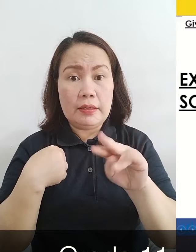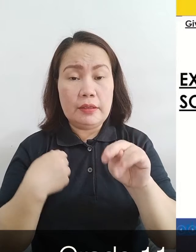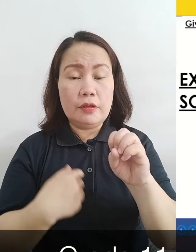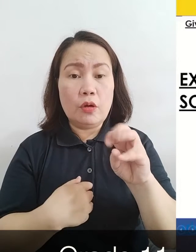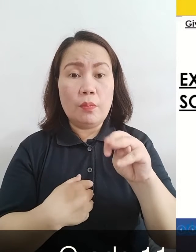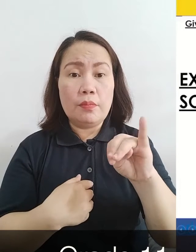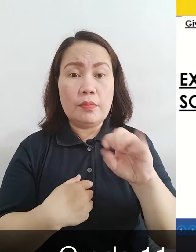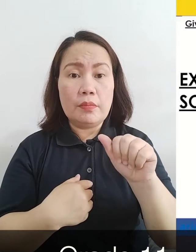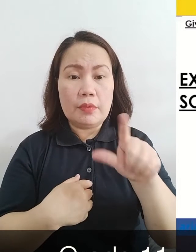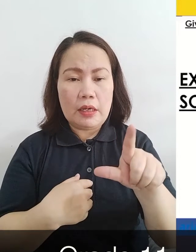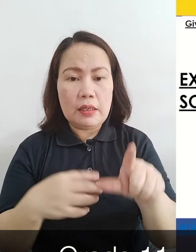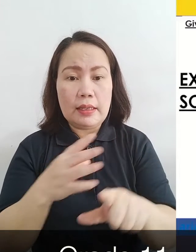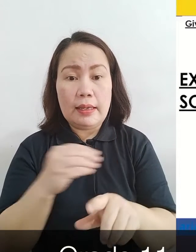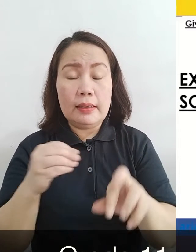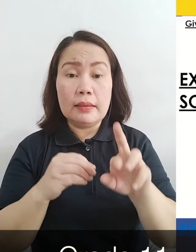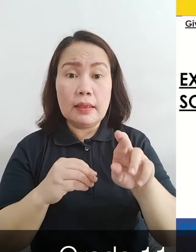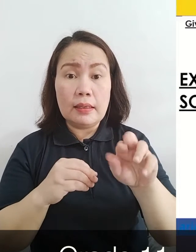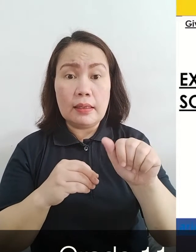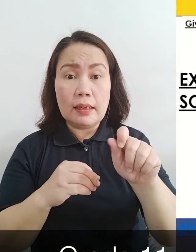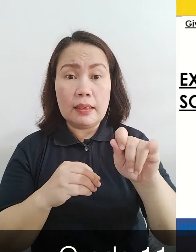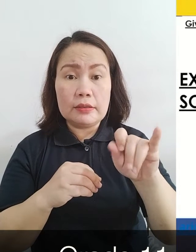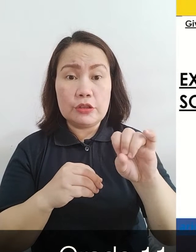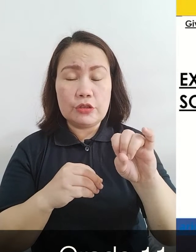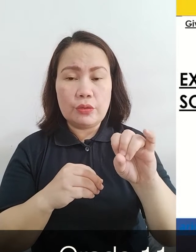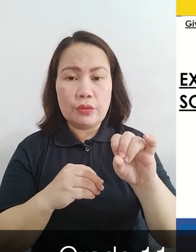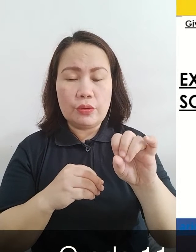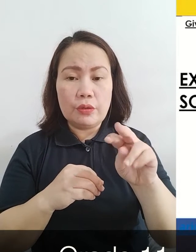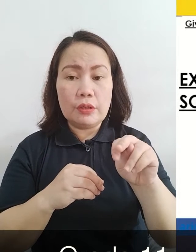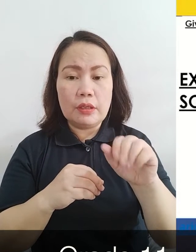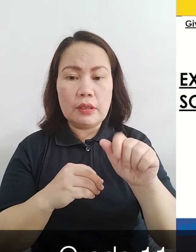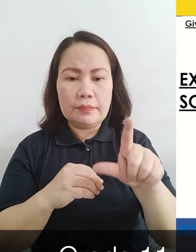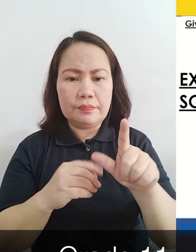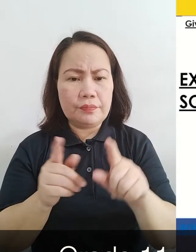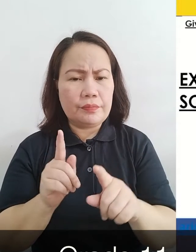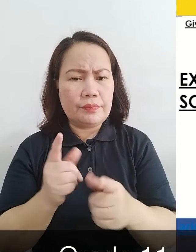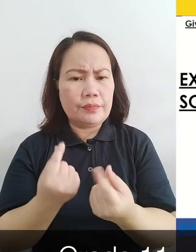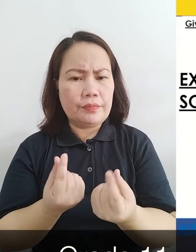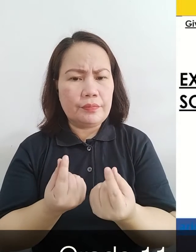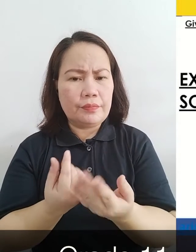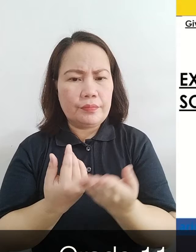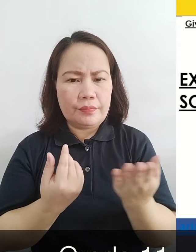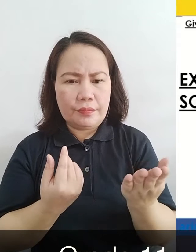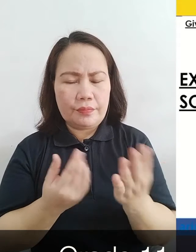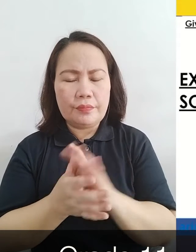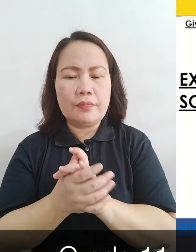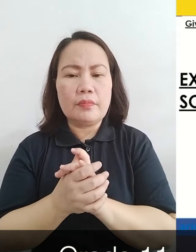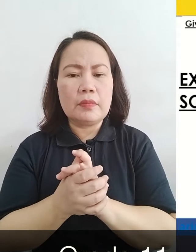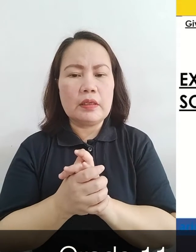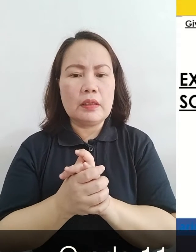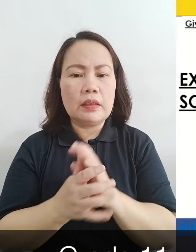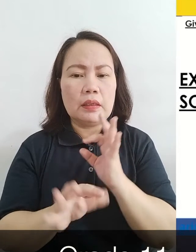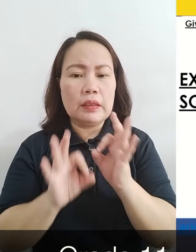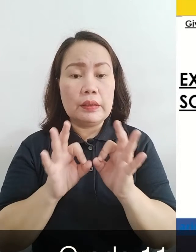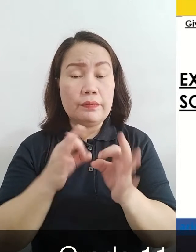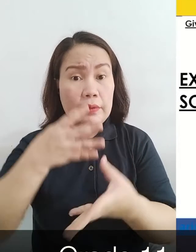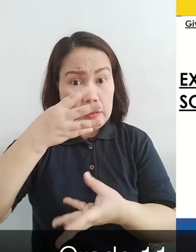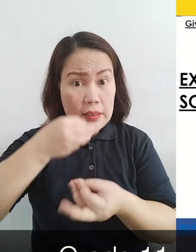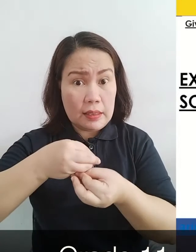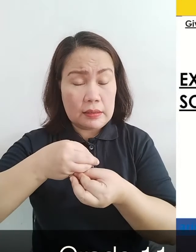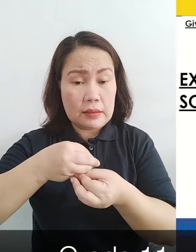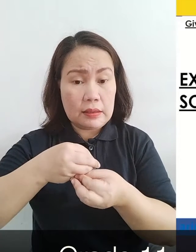Ano ang gagawin? So, kapag ganyan, sabi kanina, kapag nag-a-add tayo ng algebraic